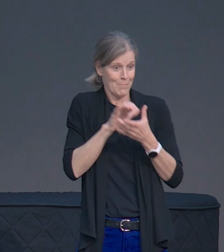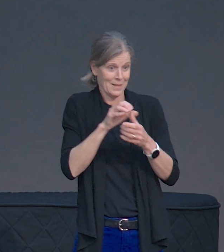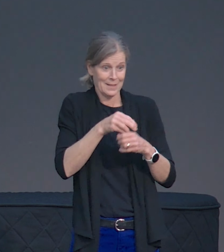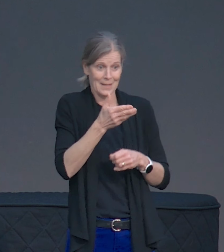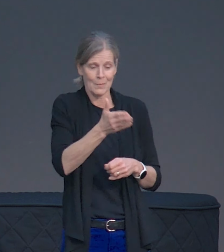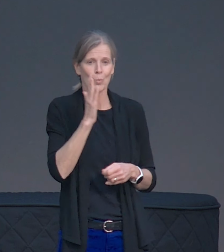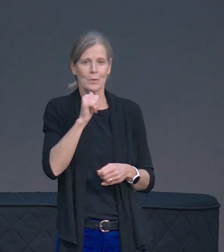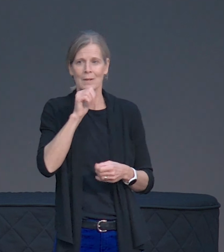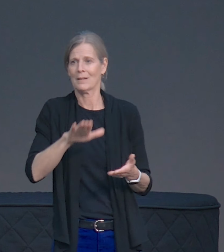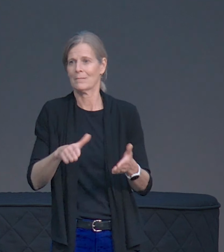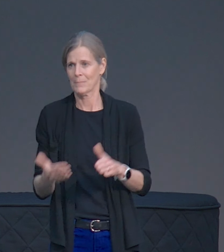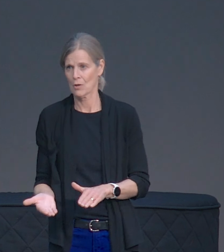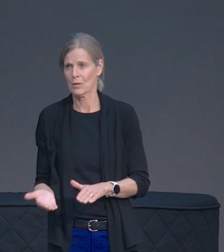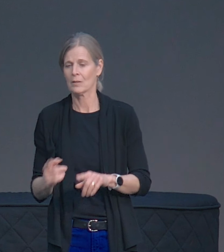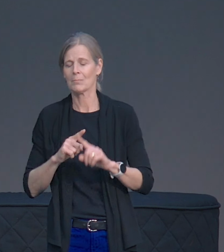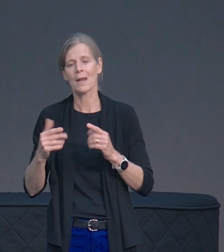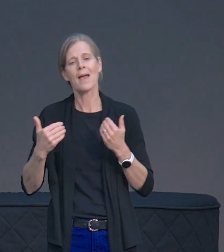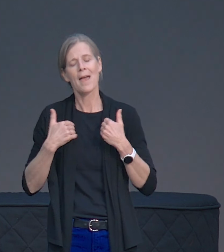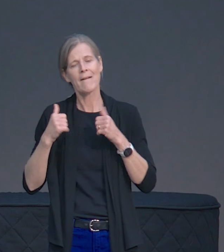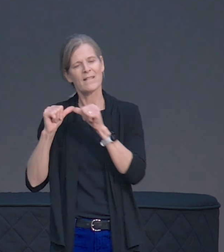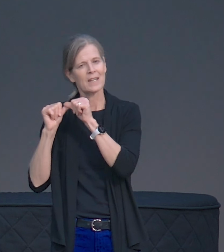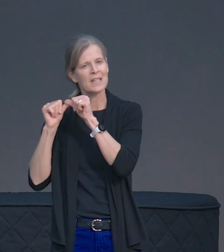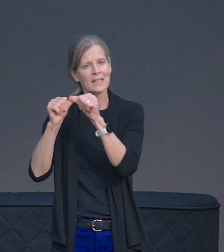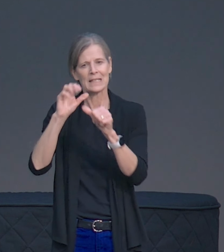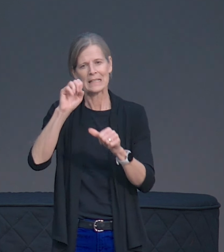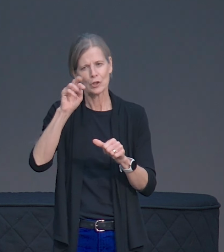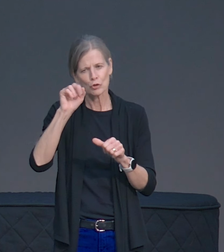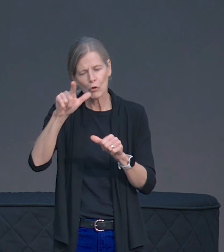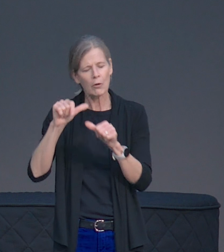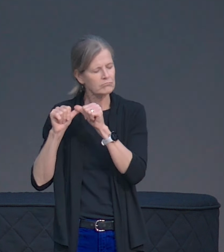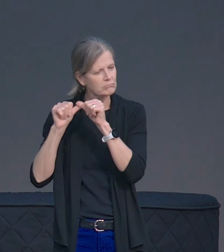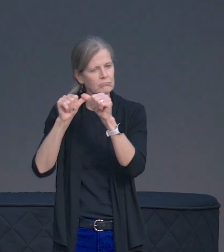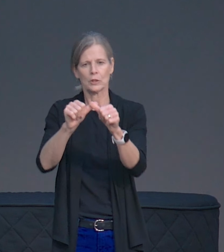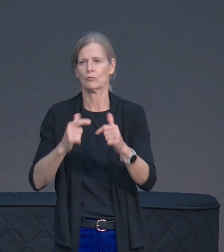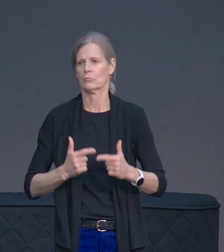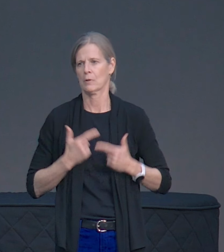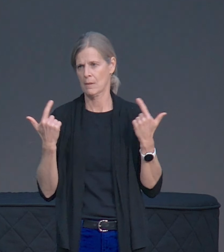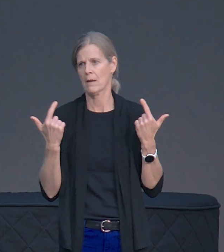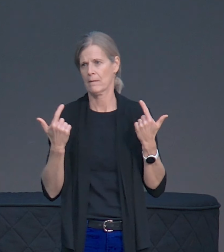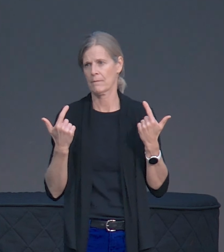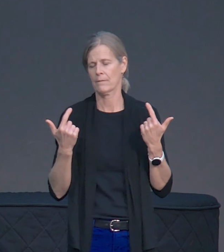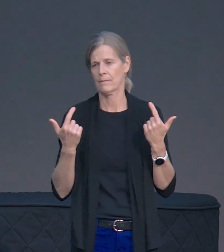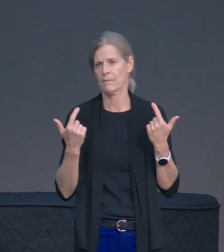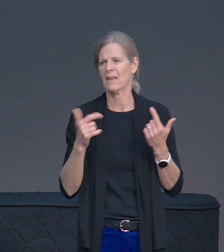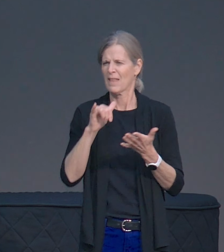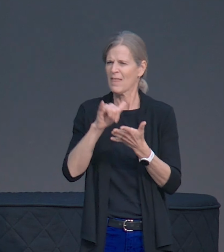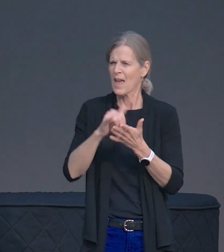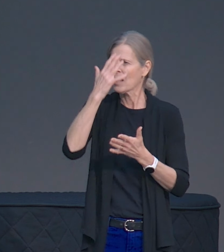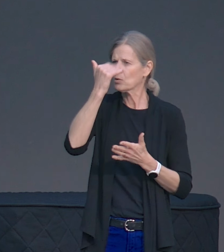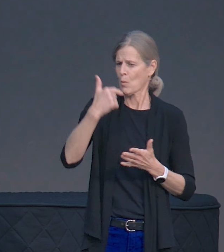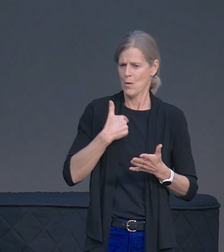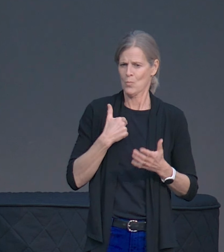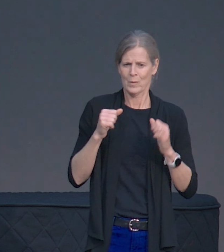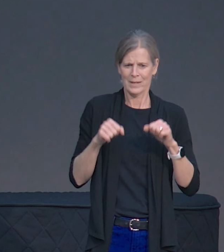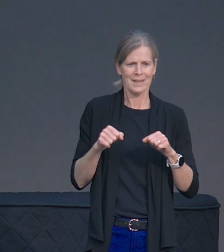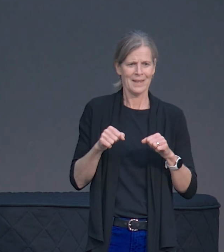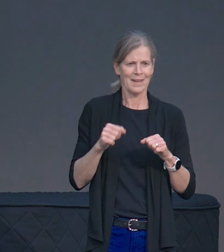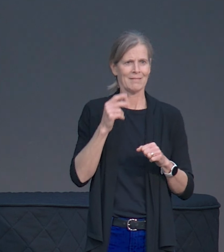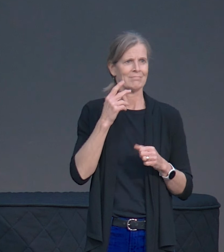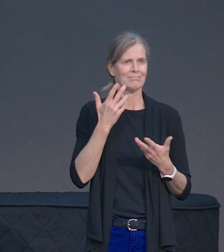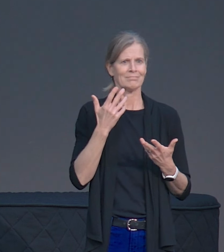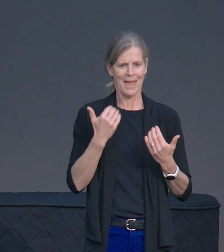Not Perish But Have Eternal Life This Is Why We Can Find Hope And